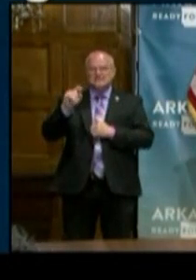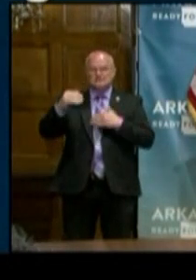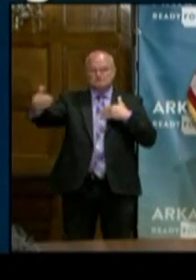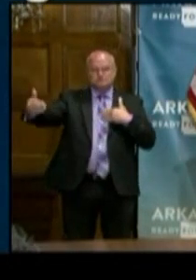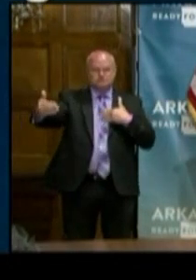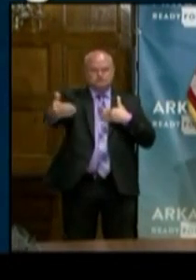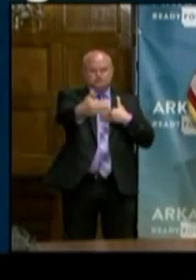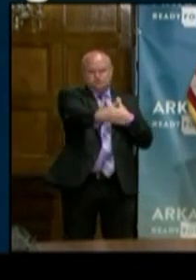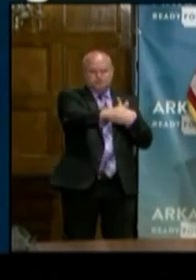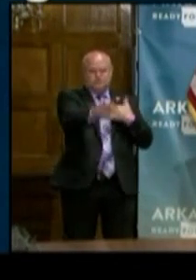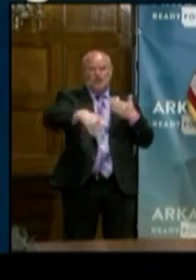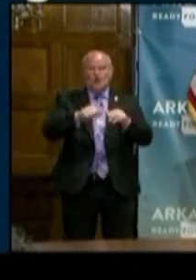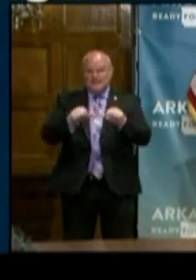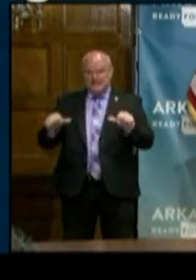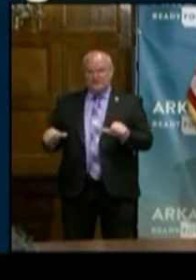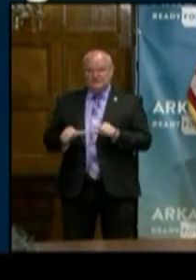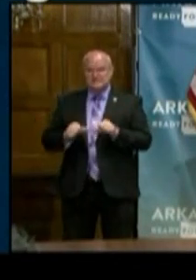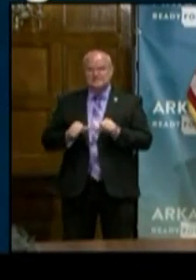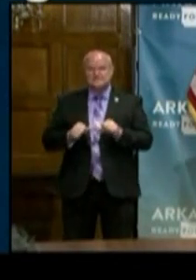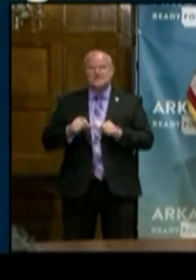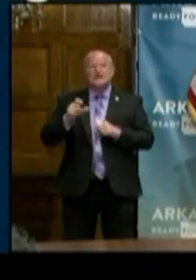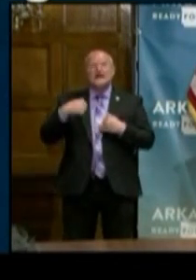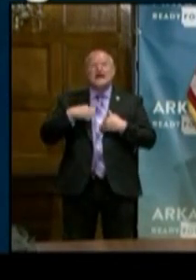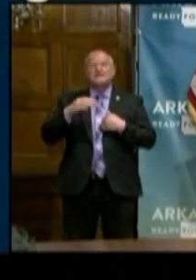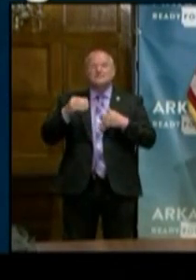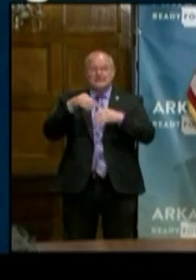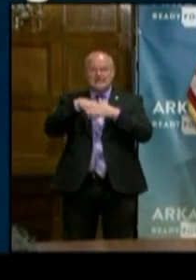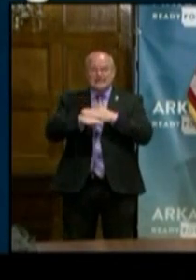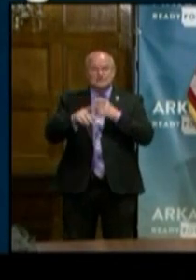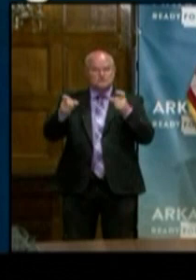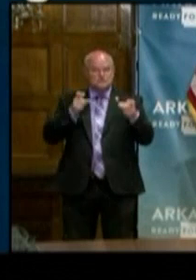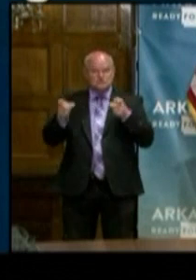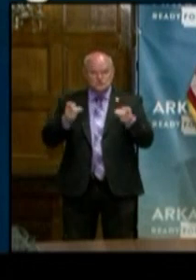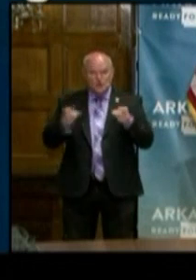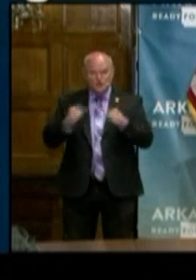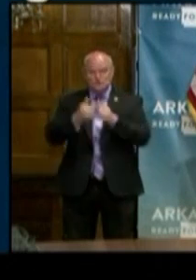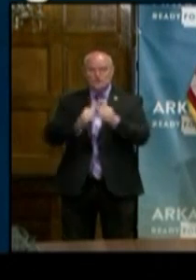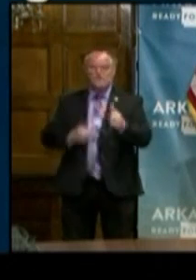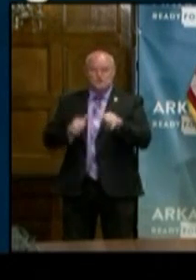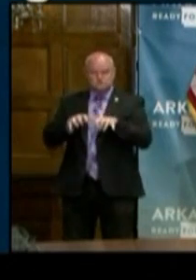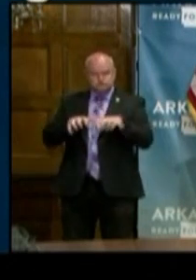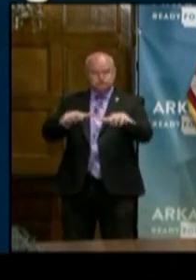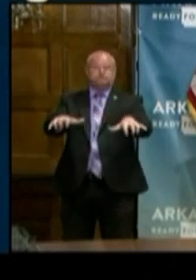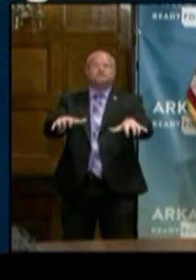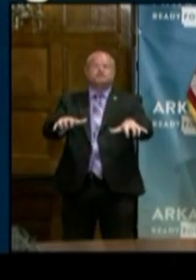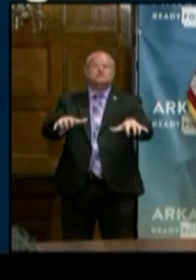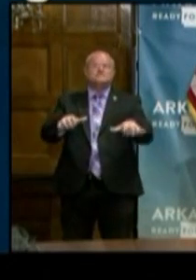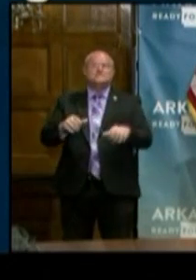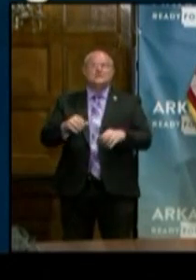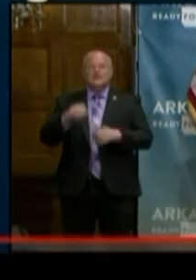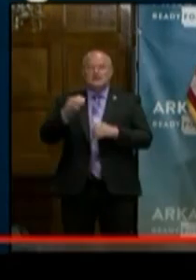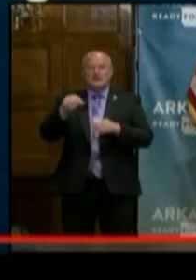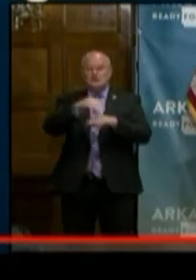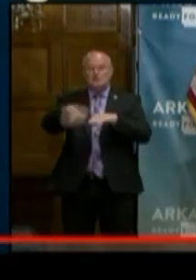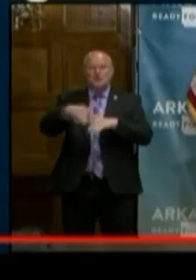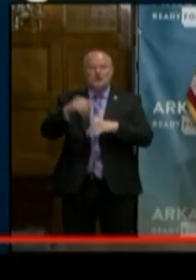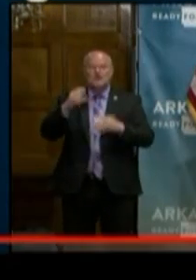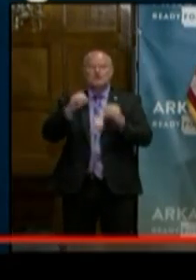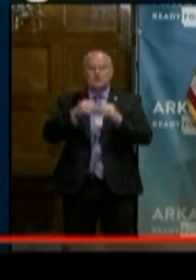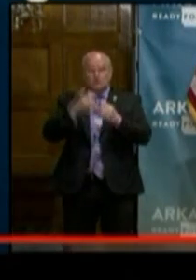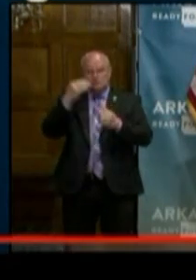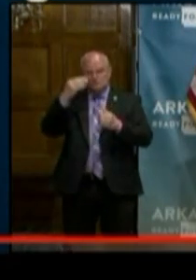physical distancing in all areas. They're going to have to be entrance controls to avoid the crowds, markings to